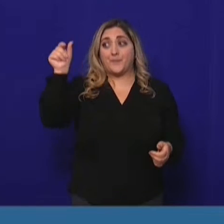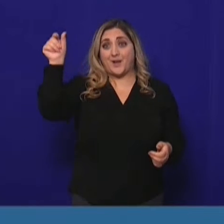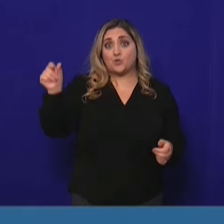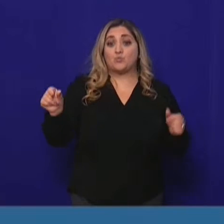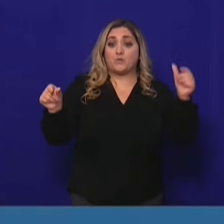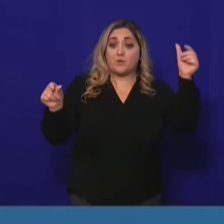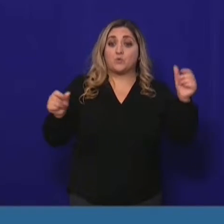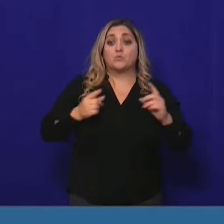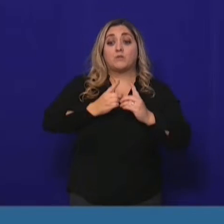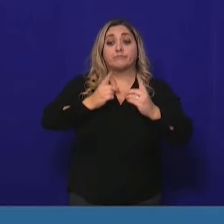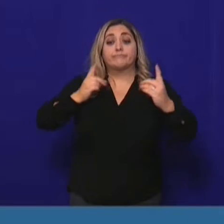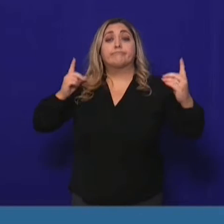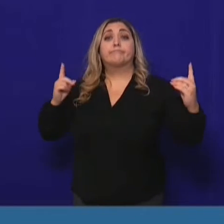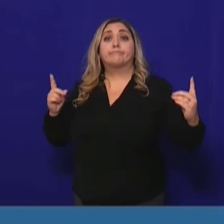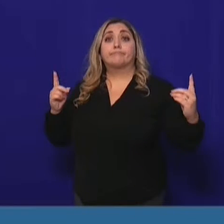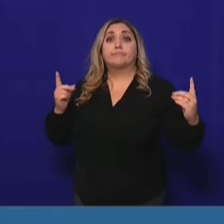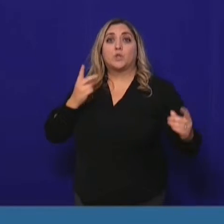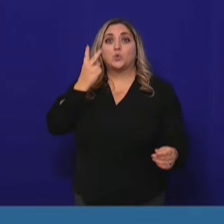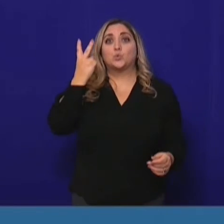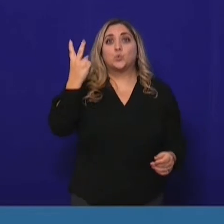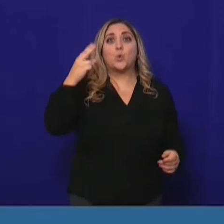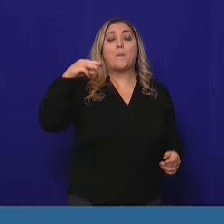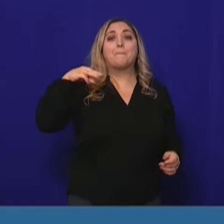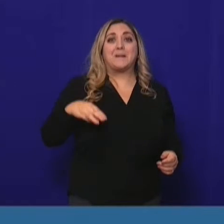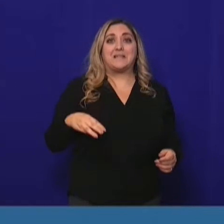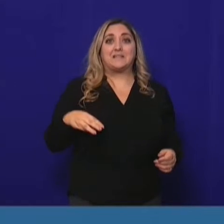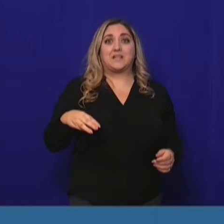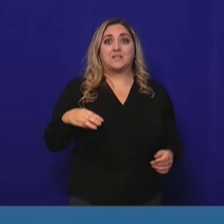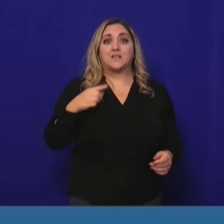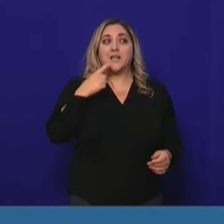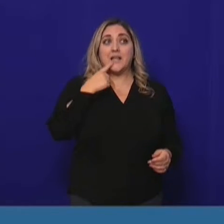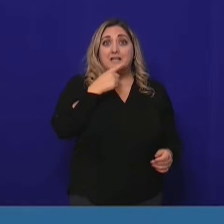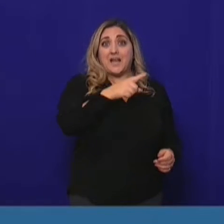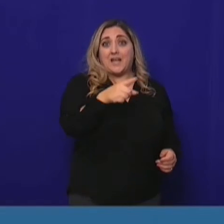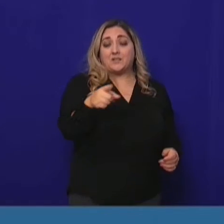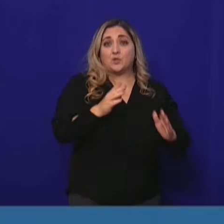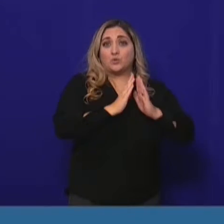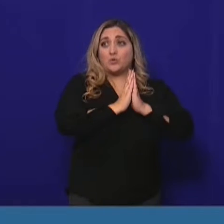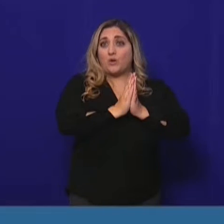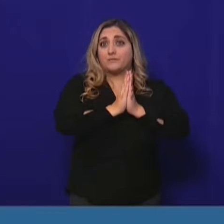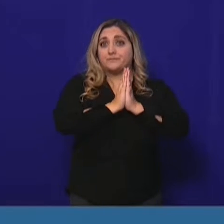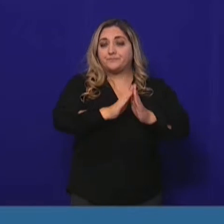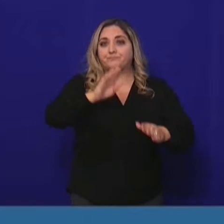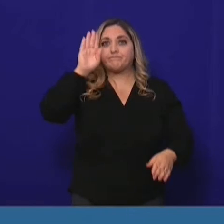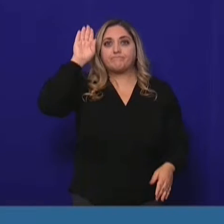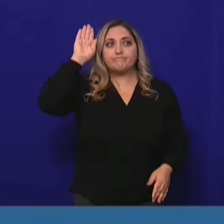2 metri jibqa' hemmhekk. Nagħmel appell ħafna għal